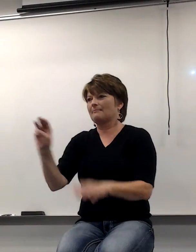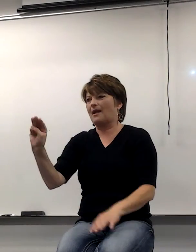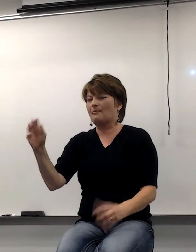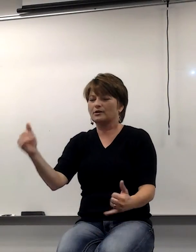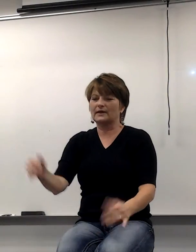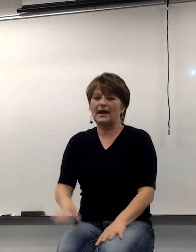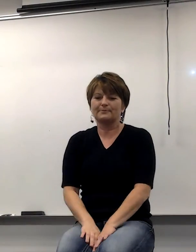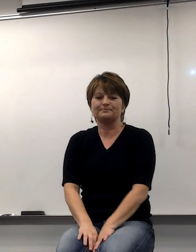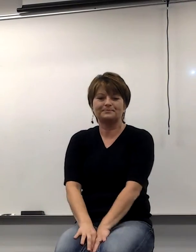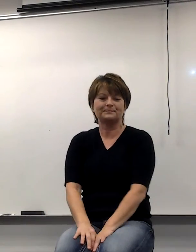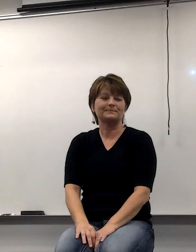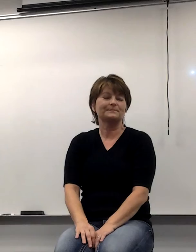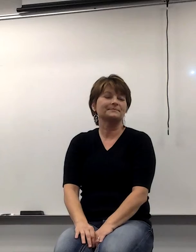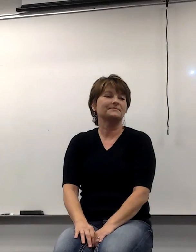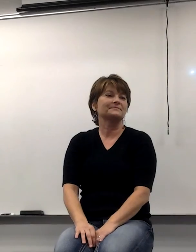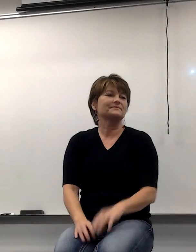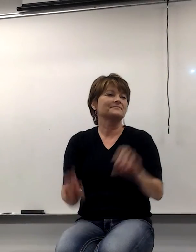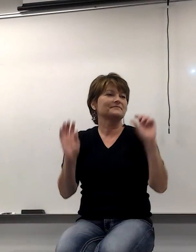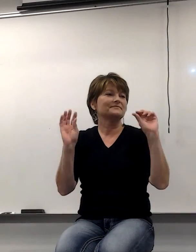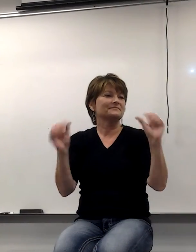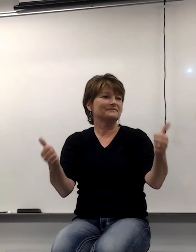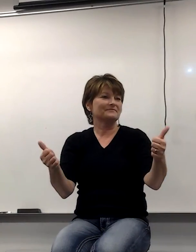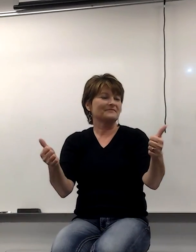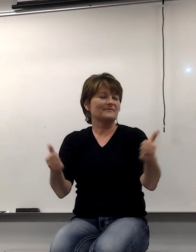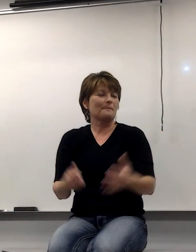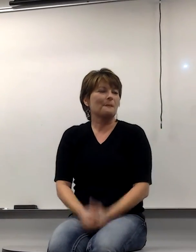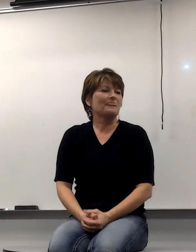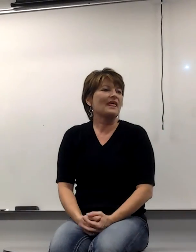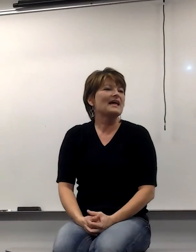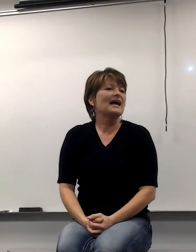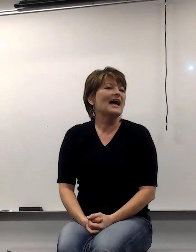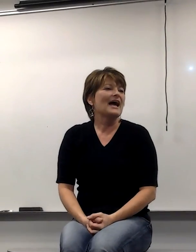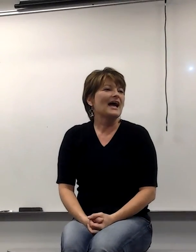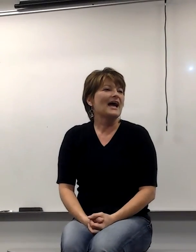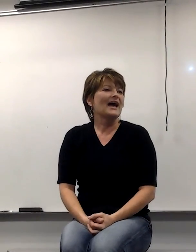Oh, the last sentence, you said the last